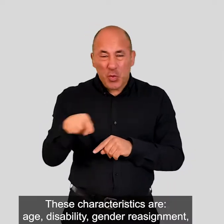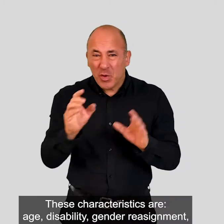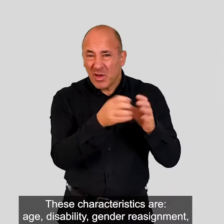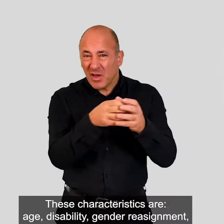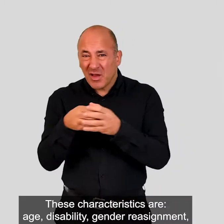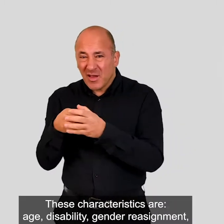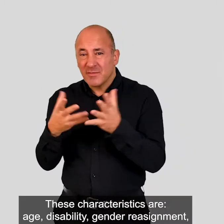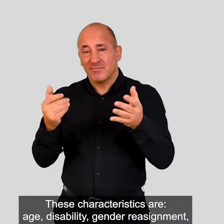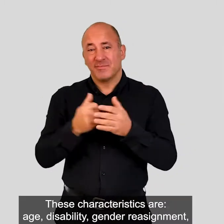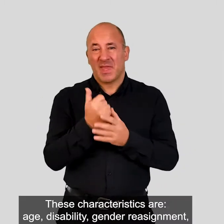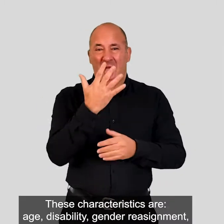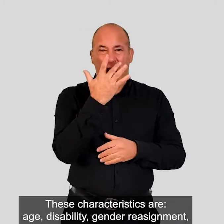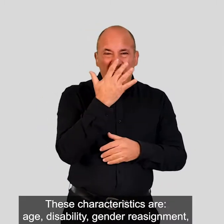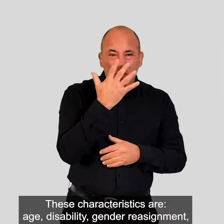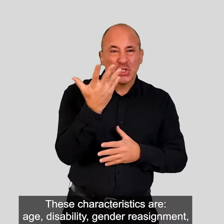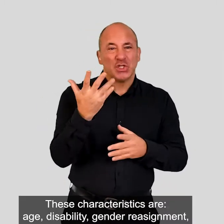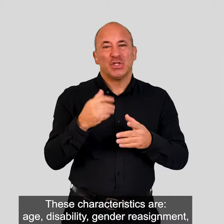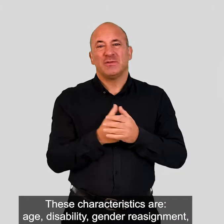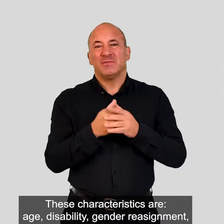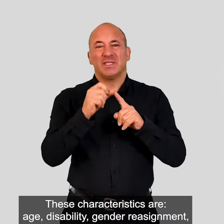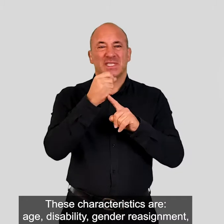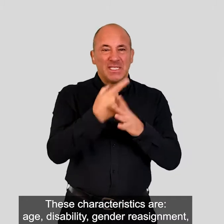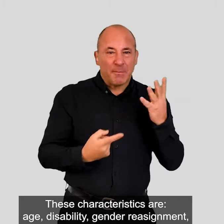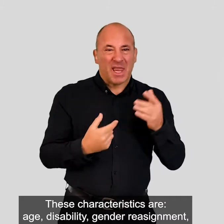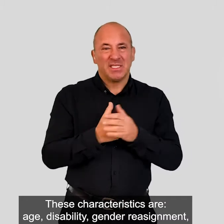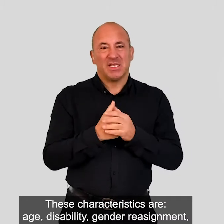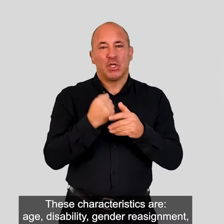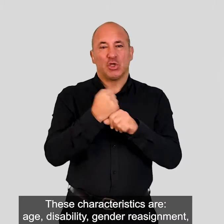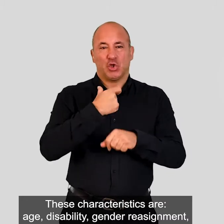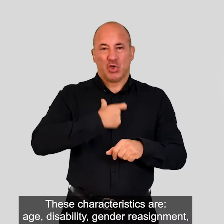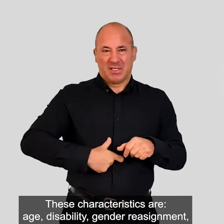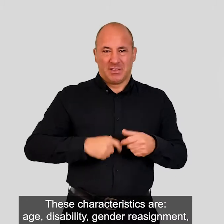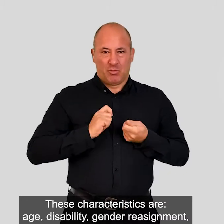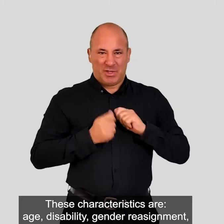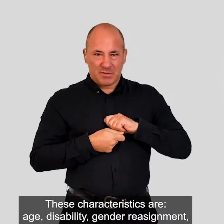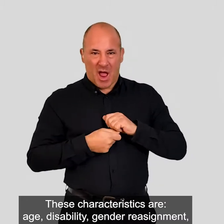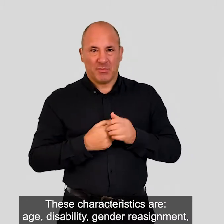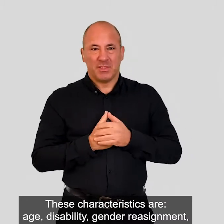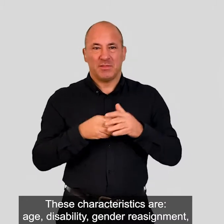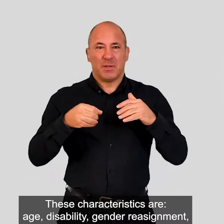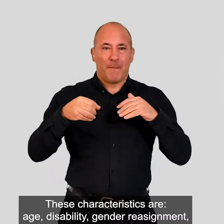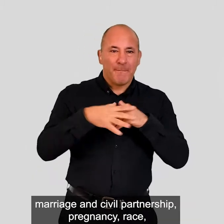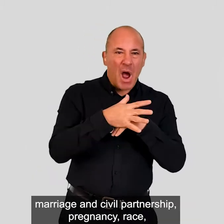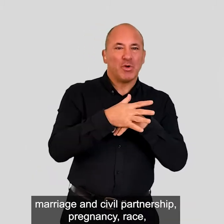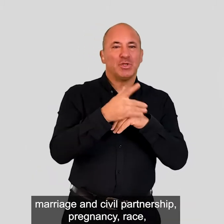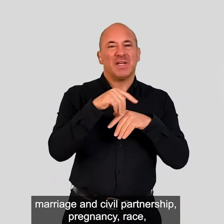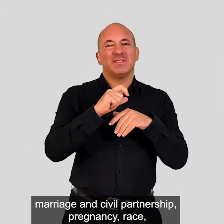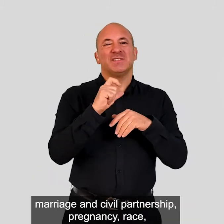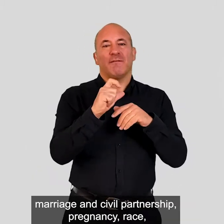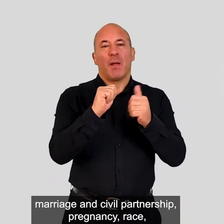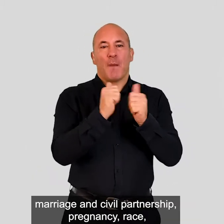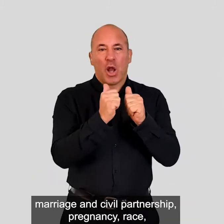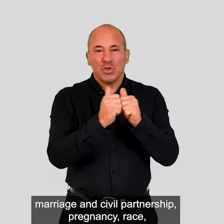These characteristics are age, disability, gender reassignment, marriage and civil